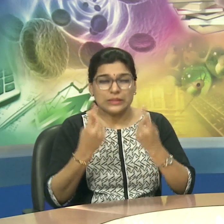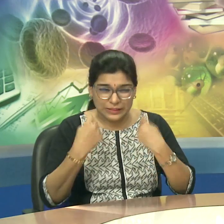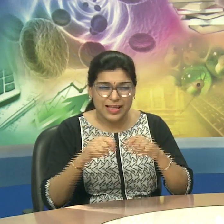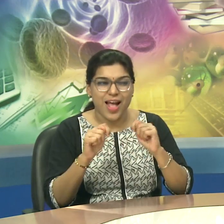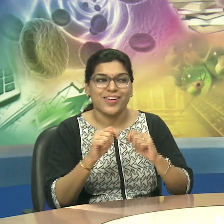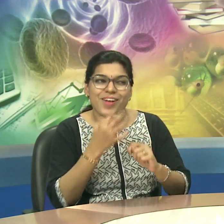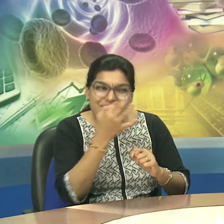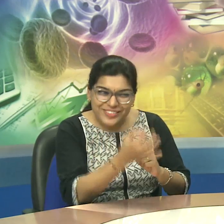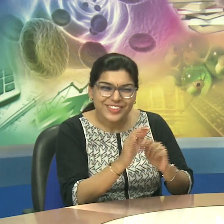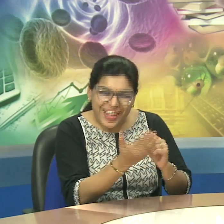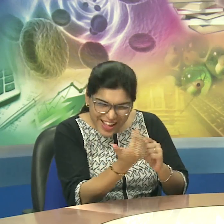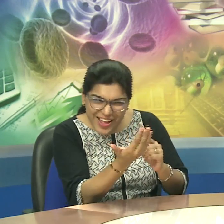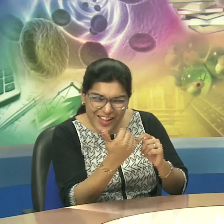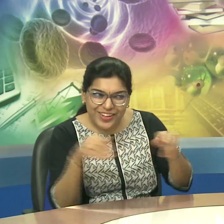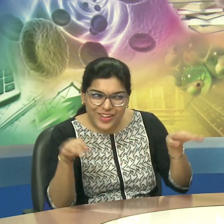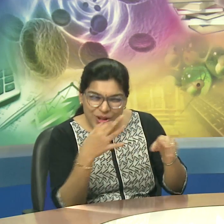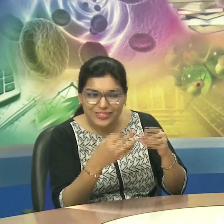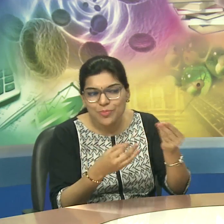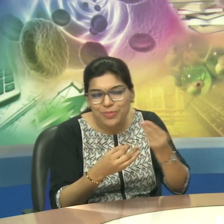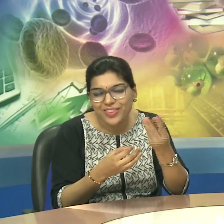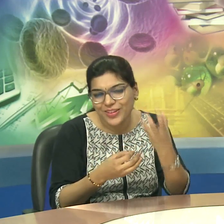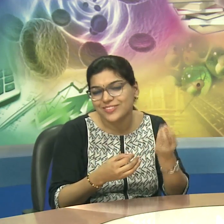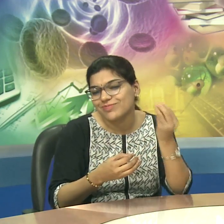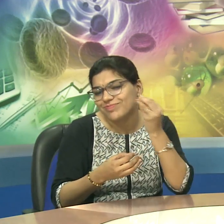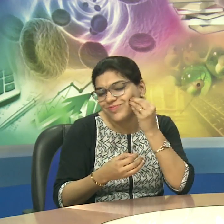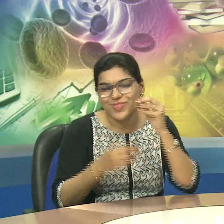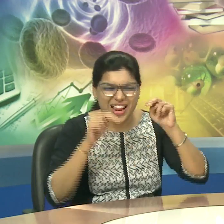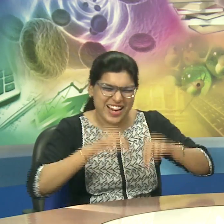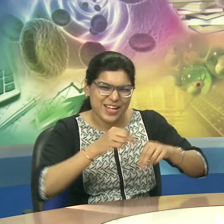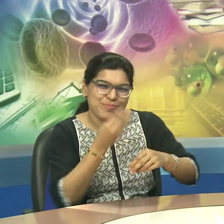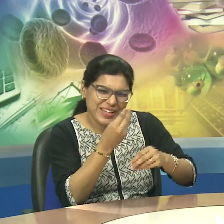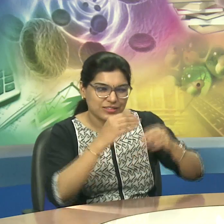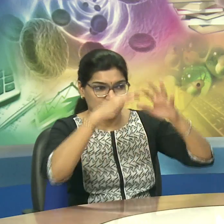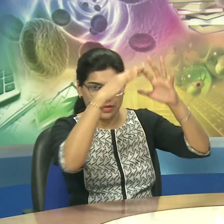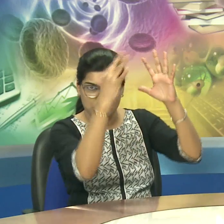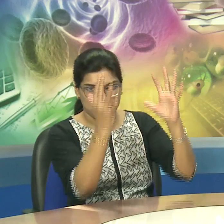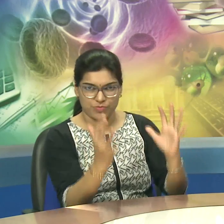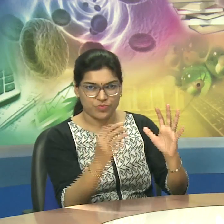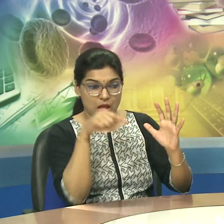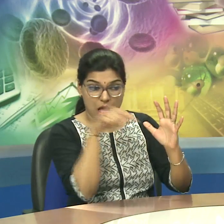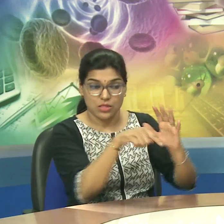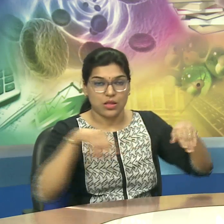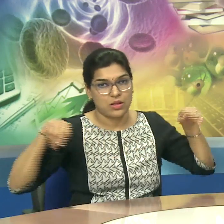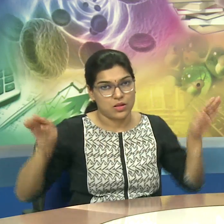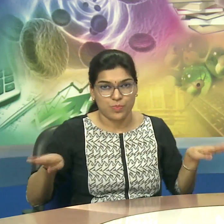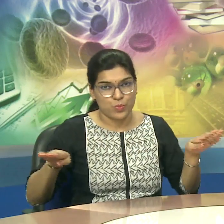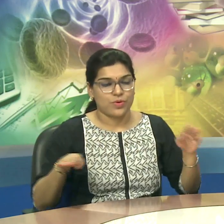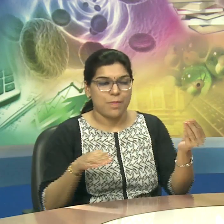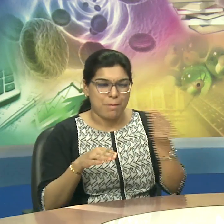Just like sometime my Aunt Ruby liked to talk to Parrot and tell the parrot to kiss on her